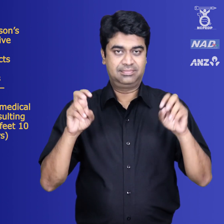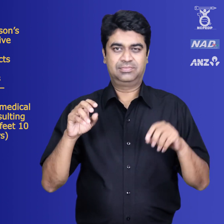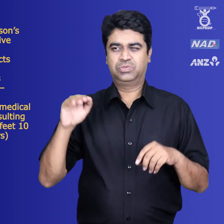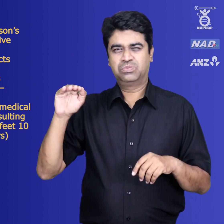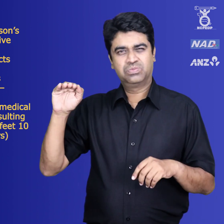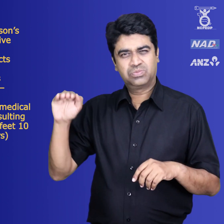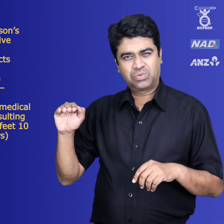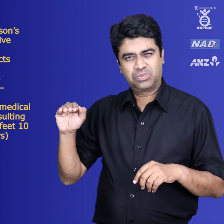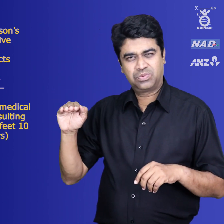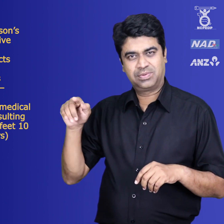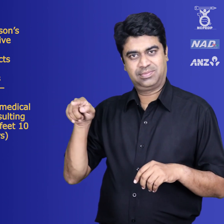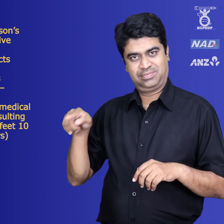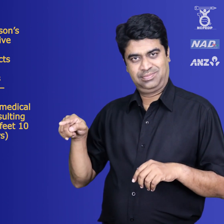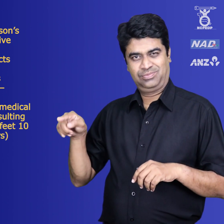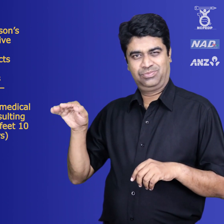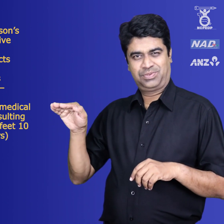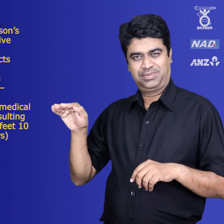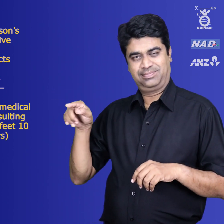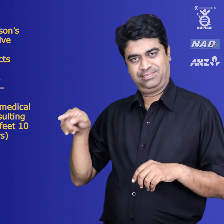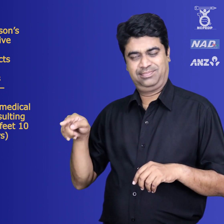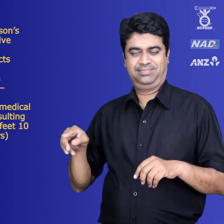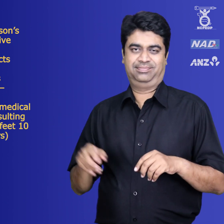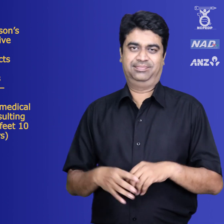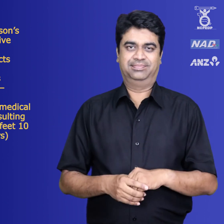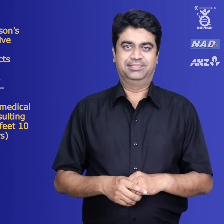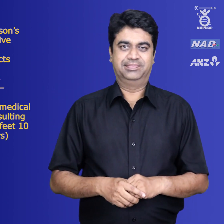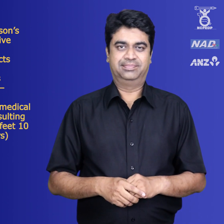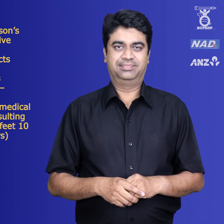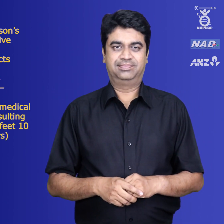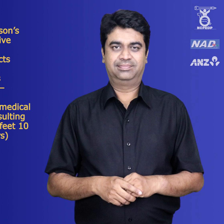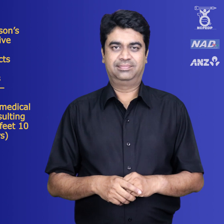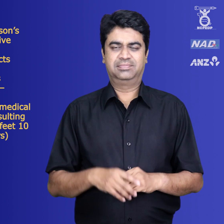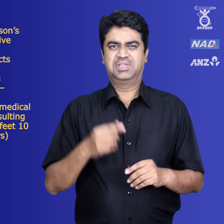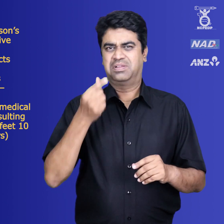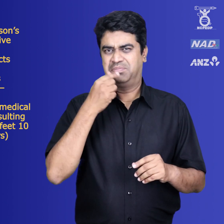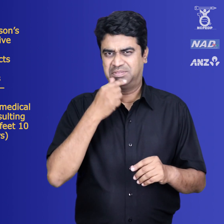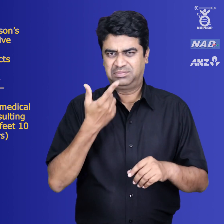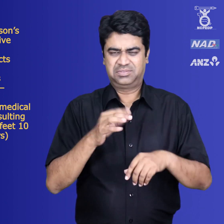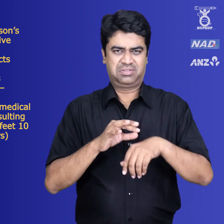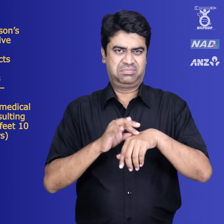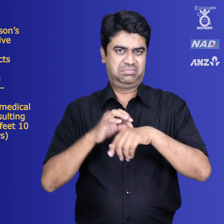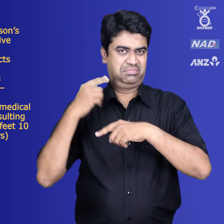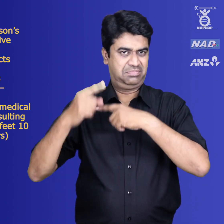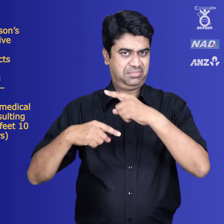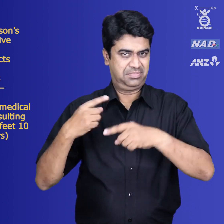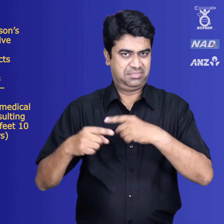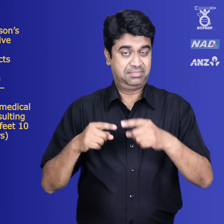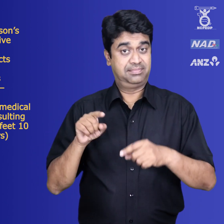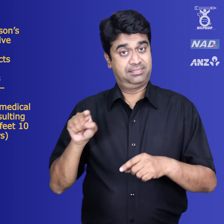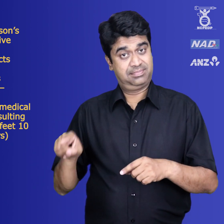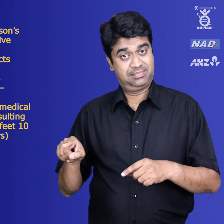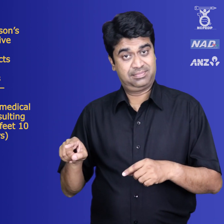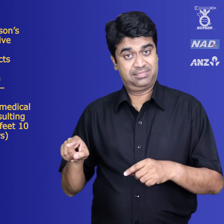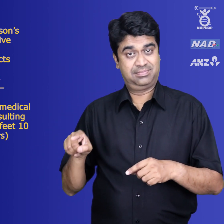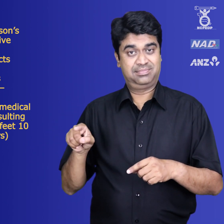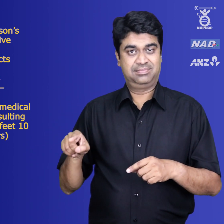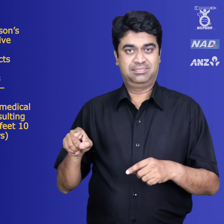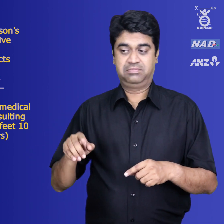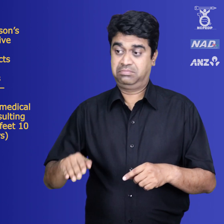Dwarfism means a medical or genetic condition resulting in an adult height